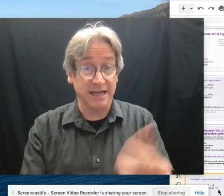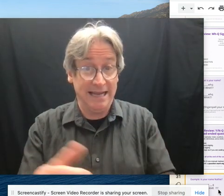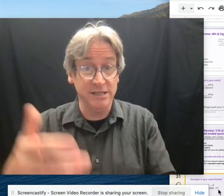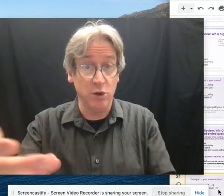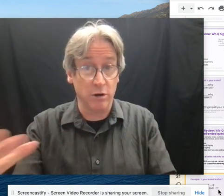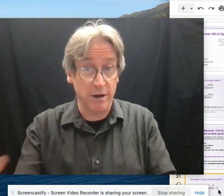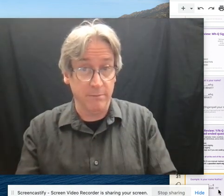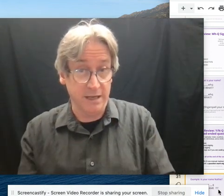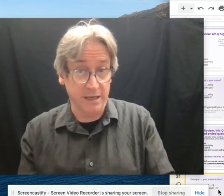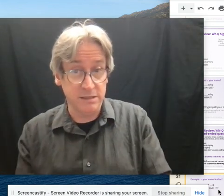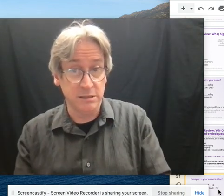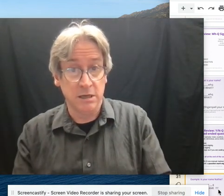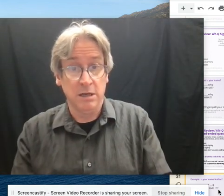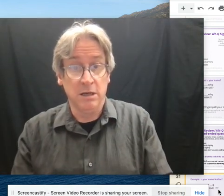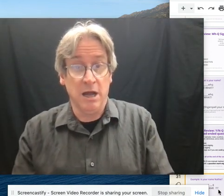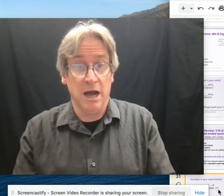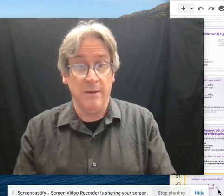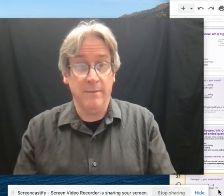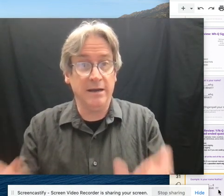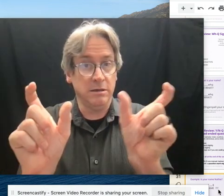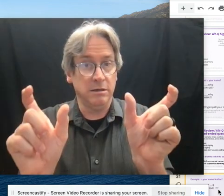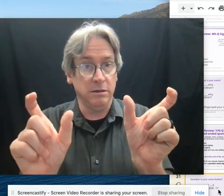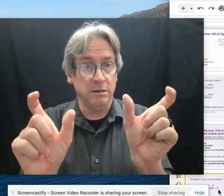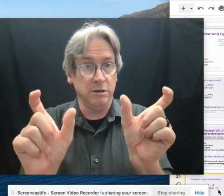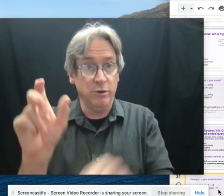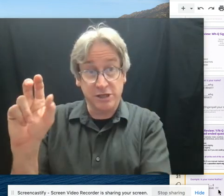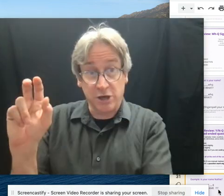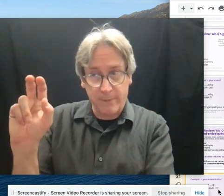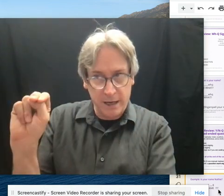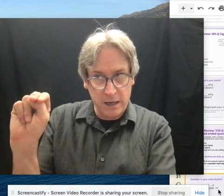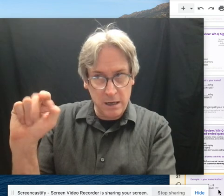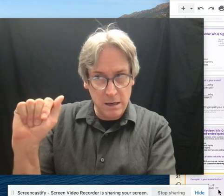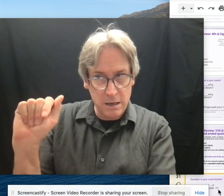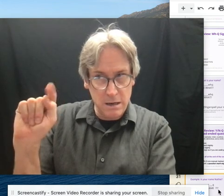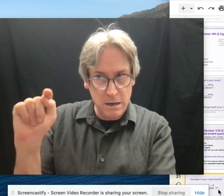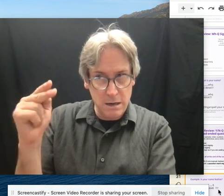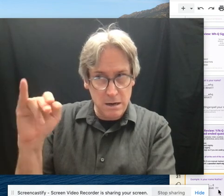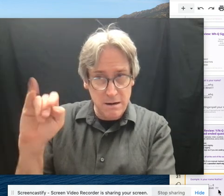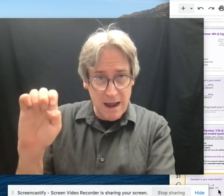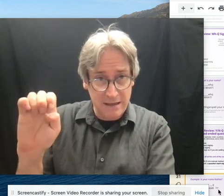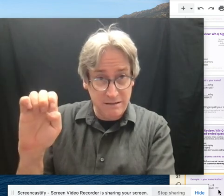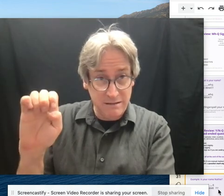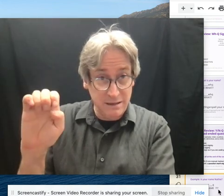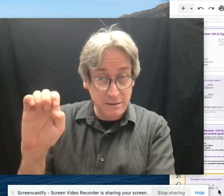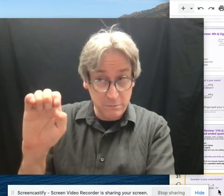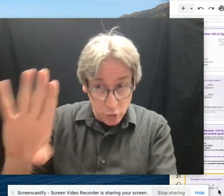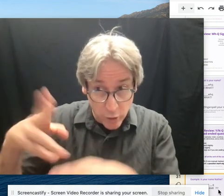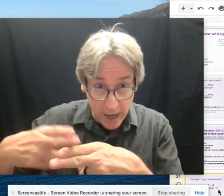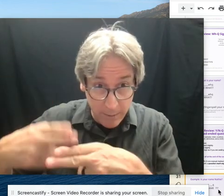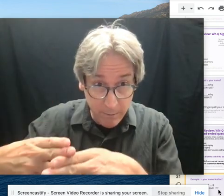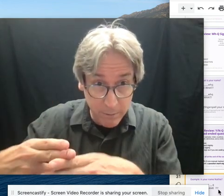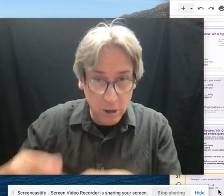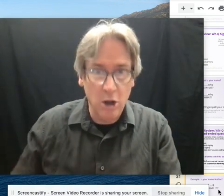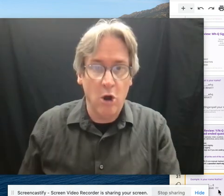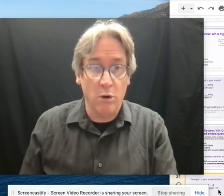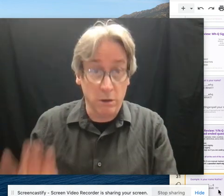questions like, is your name this? And you can start by, Nathy, your